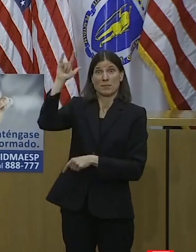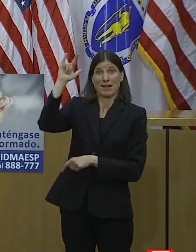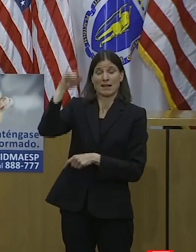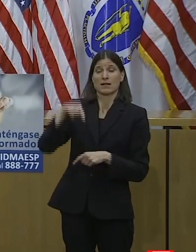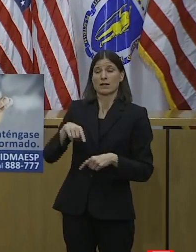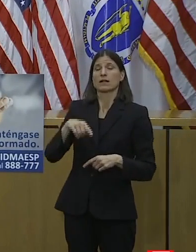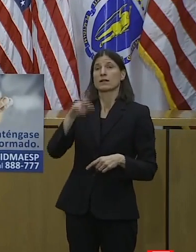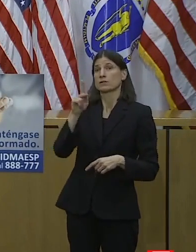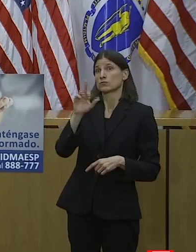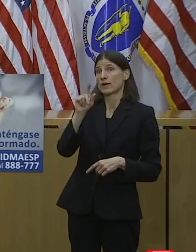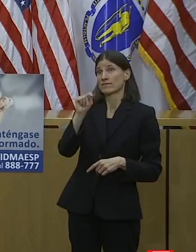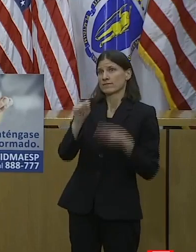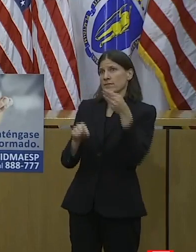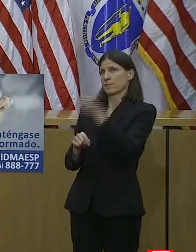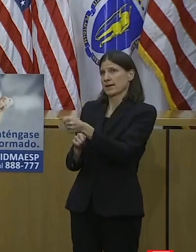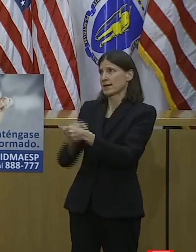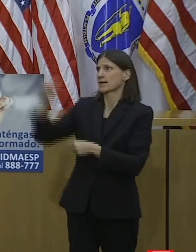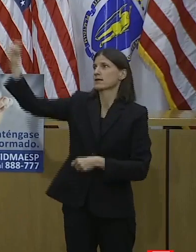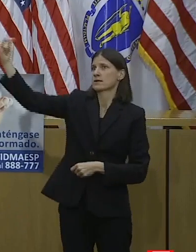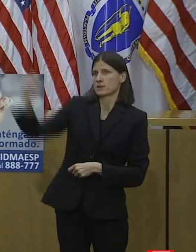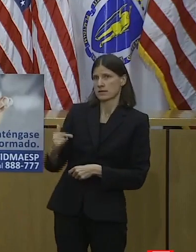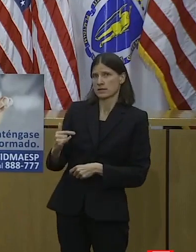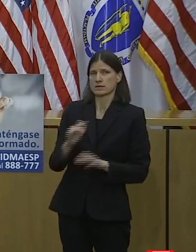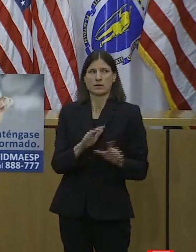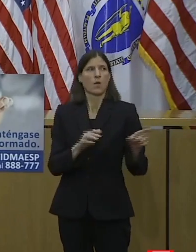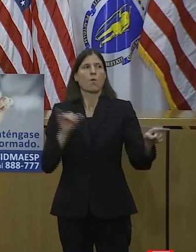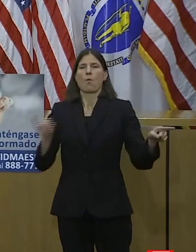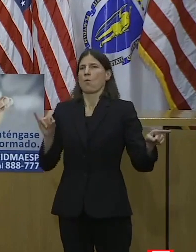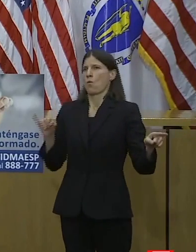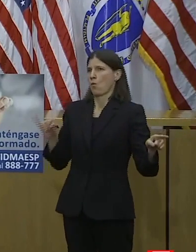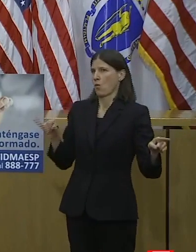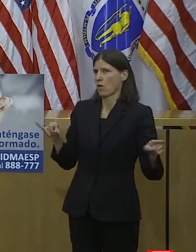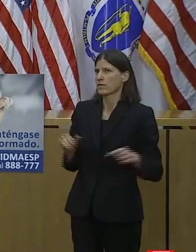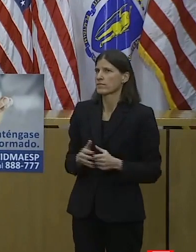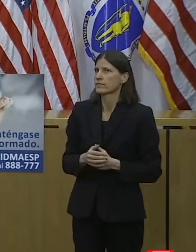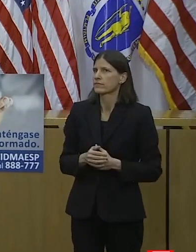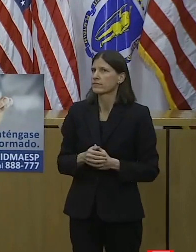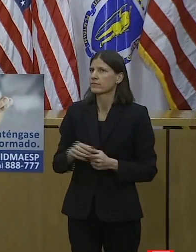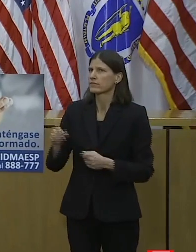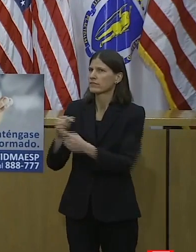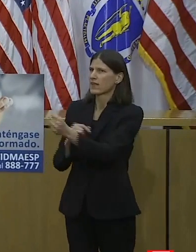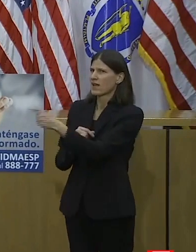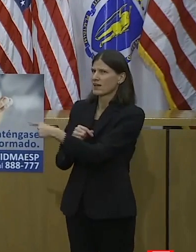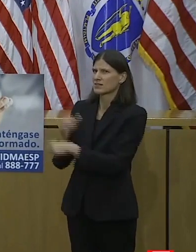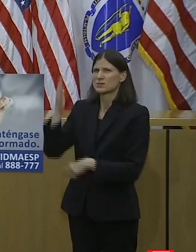mass why was it nursing- in New York? Why was it in New York? Because some of the stuff that comes from